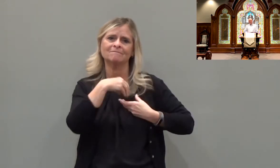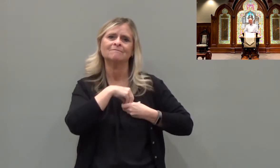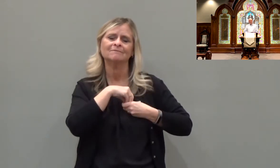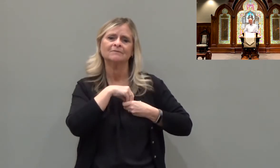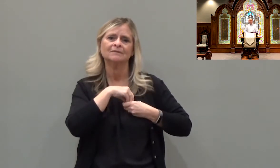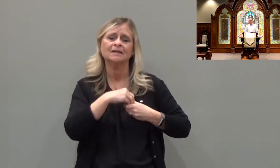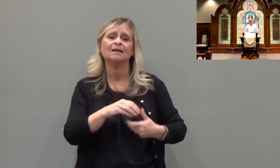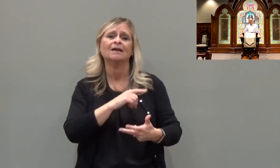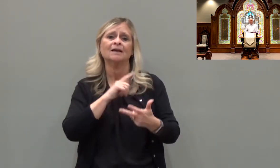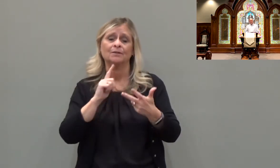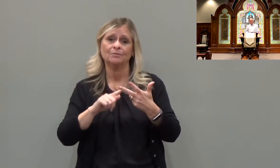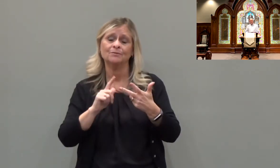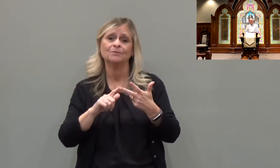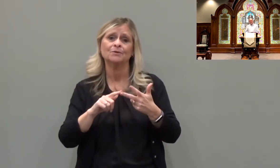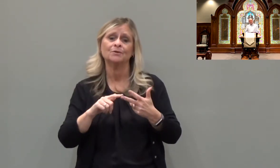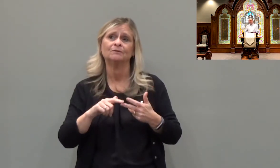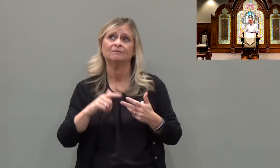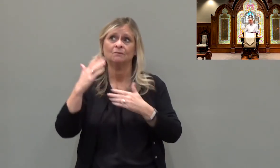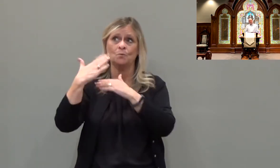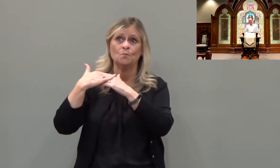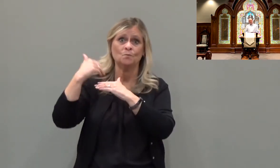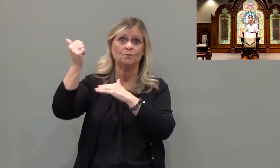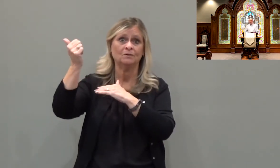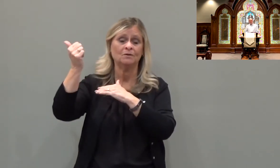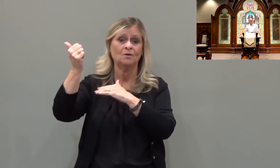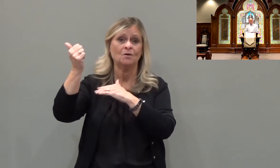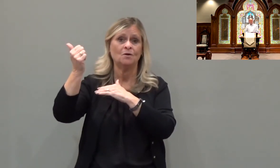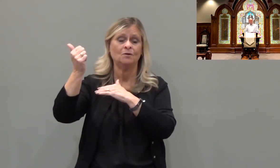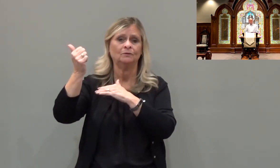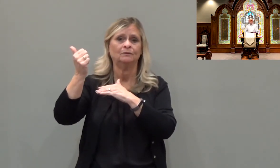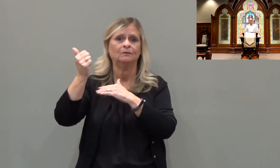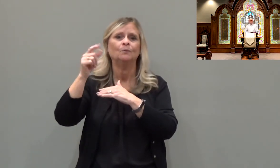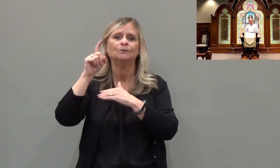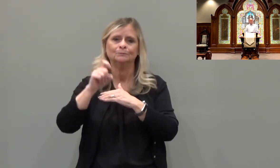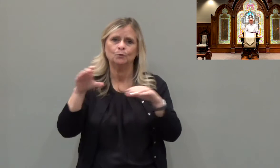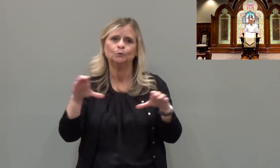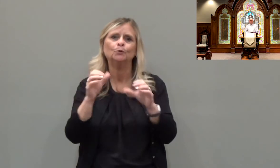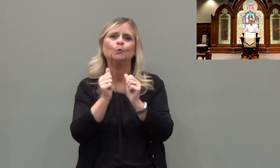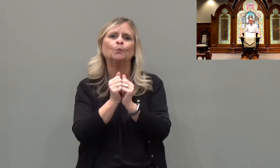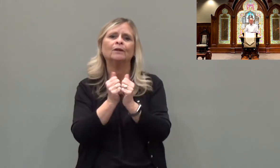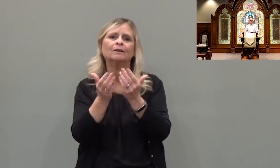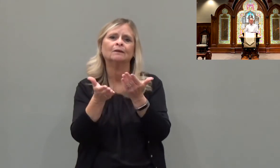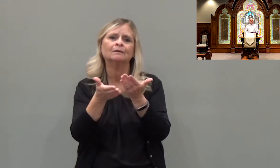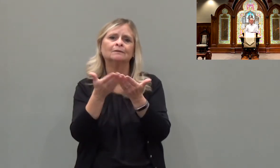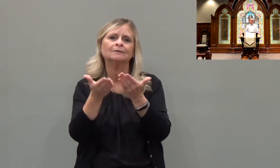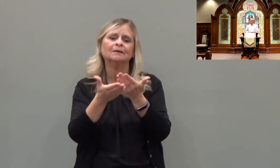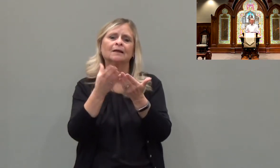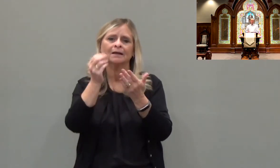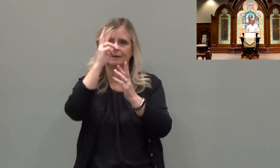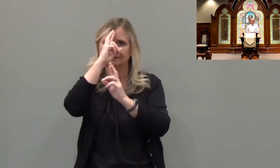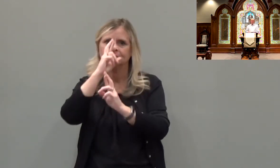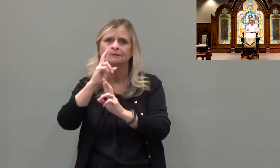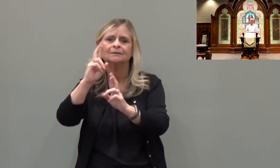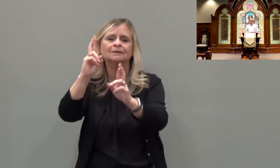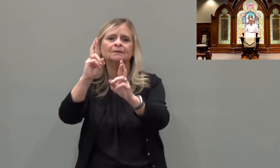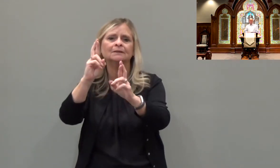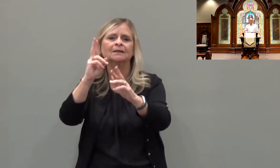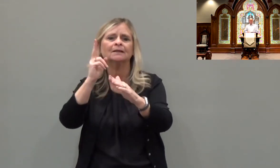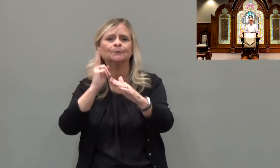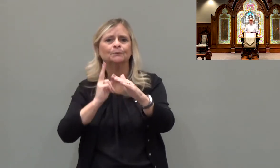three, we are called to do so in gentleness, in reverence, in